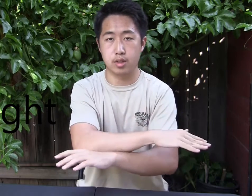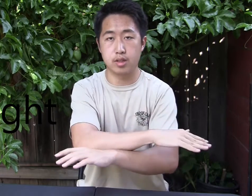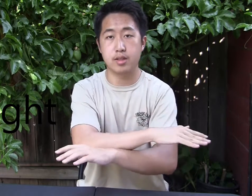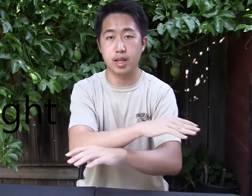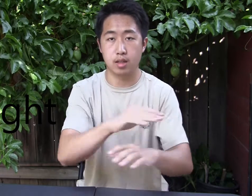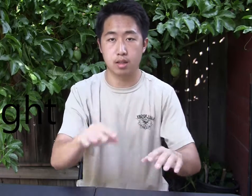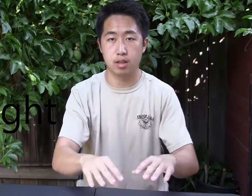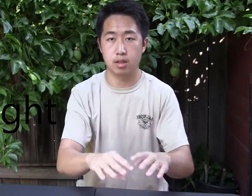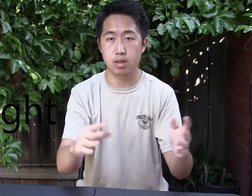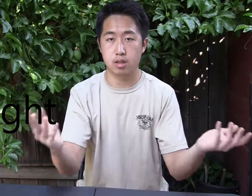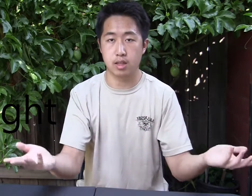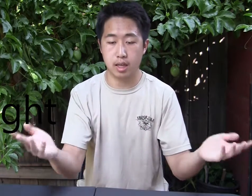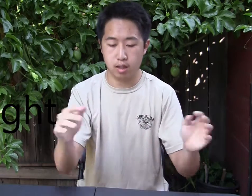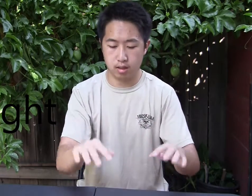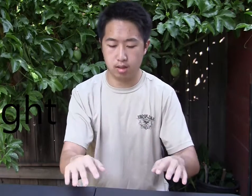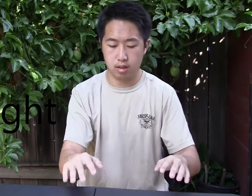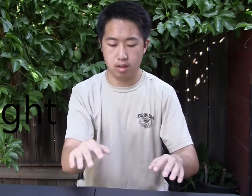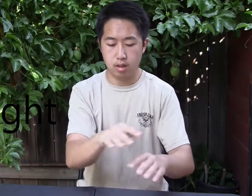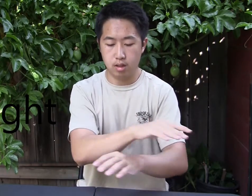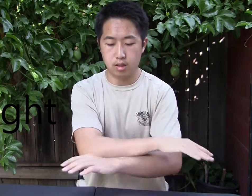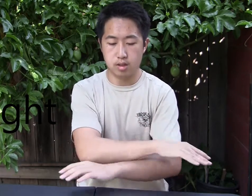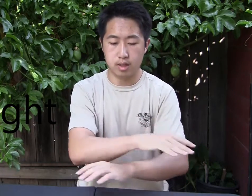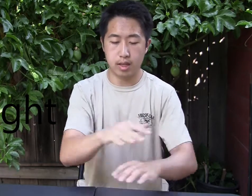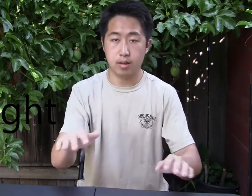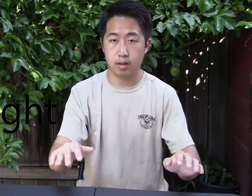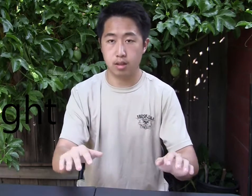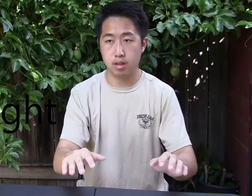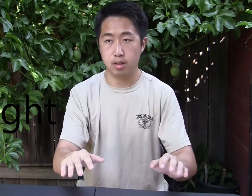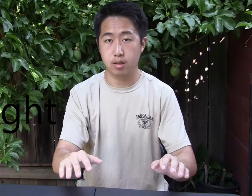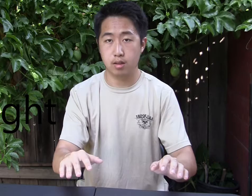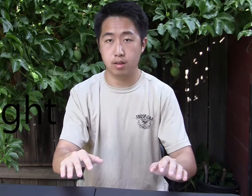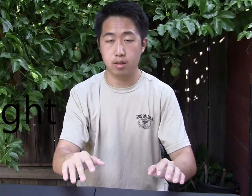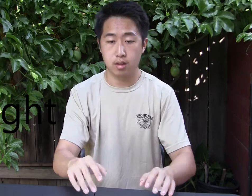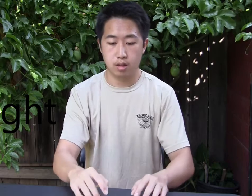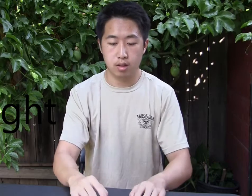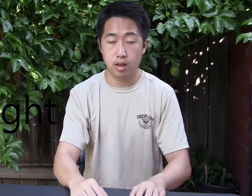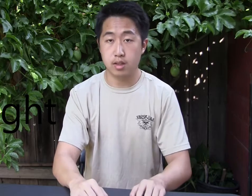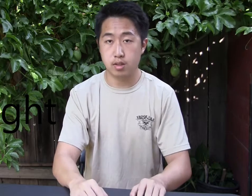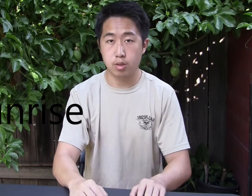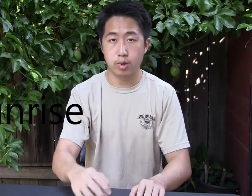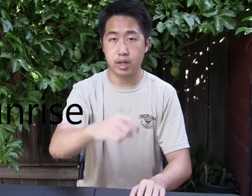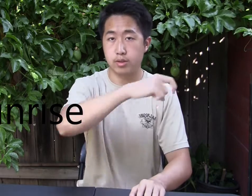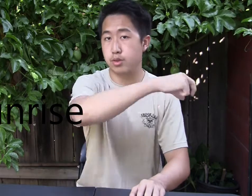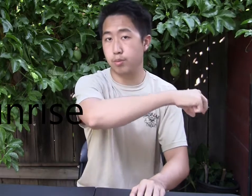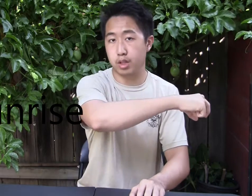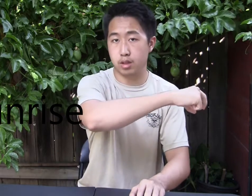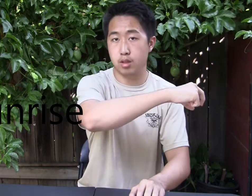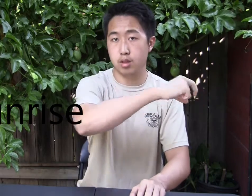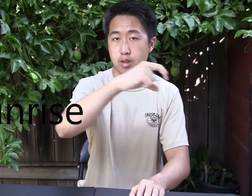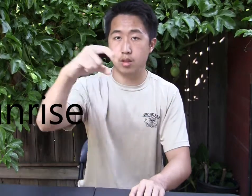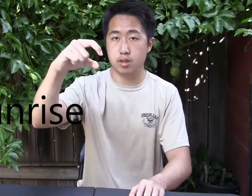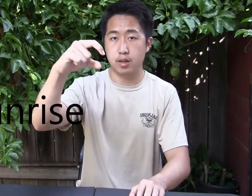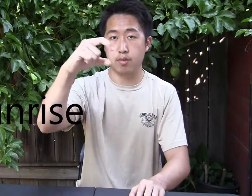is night. This is day. This is night. And sunrise, make the sign for the